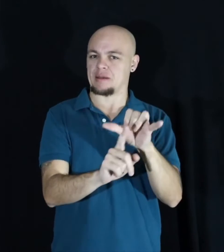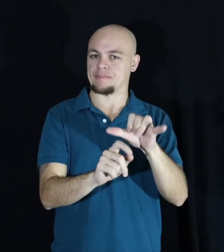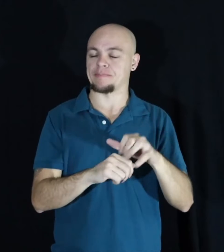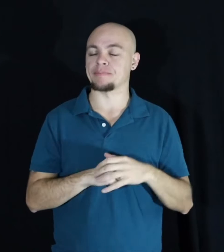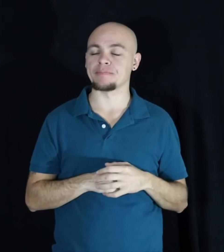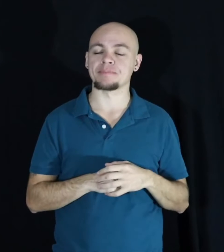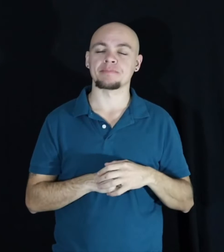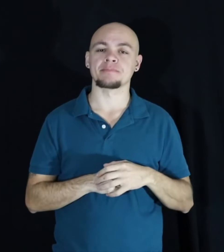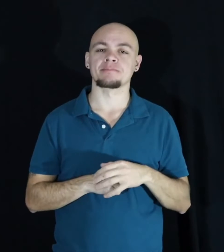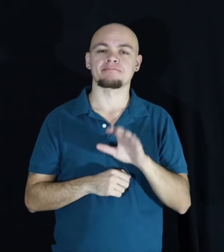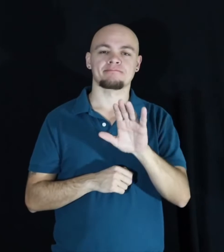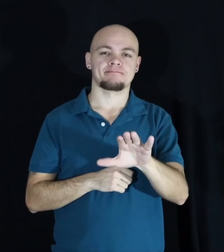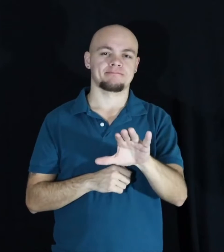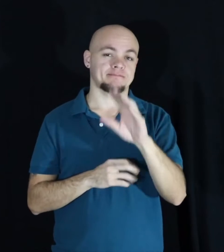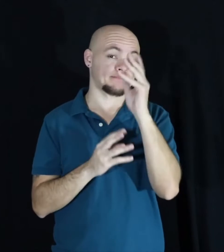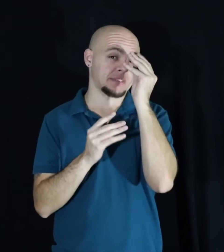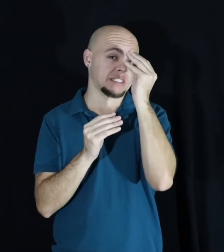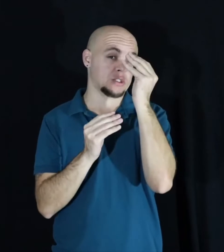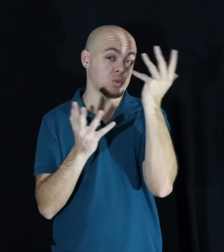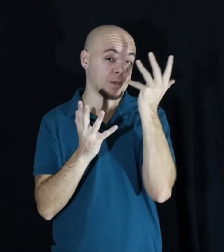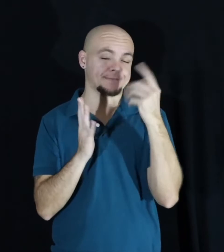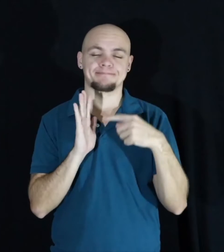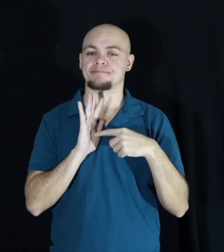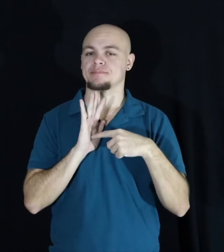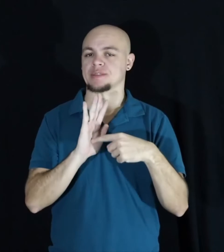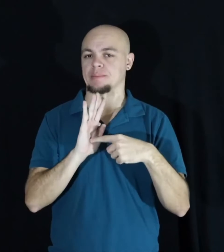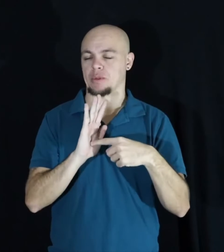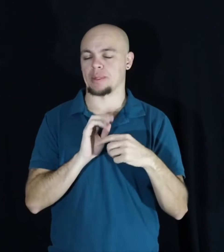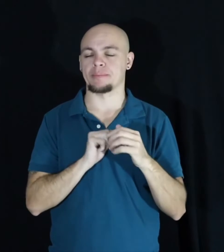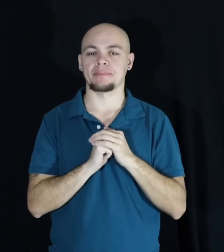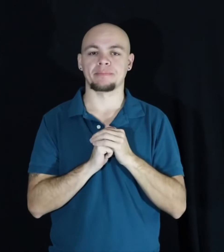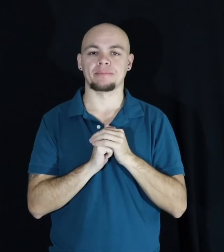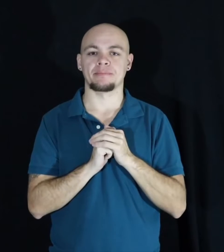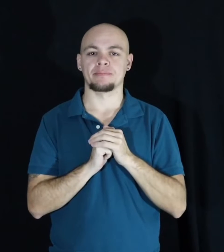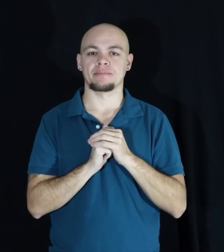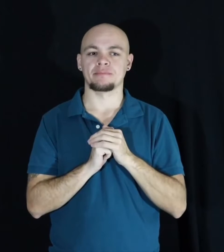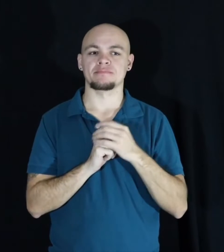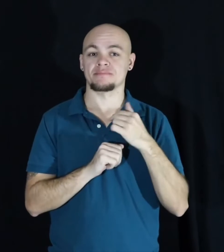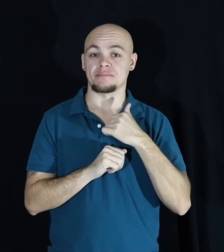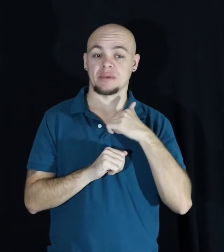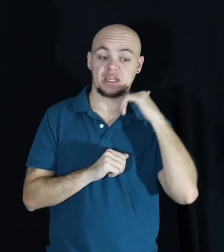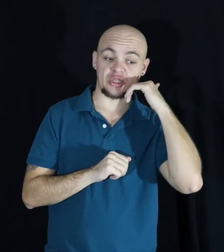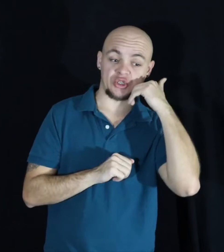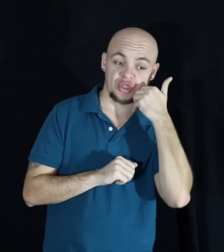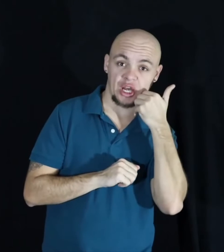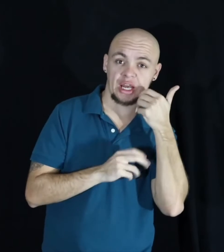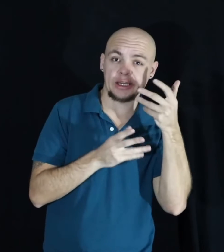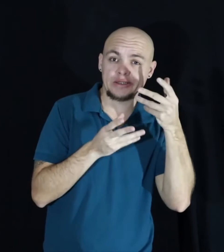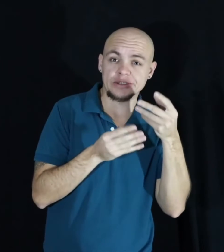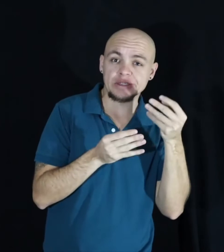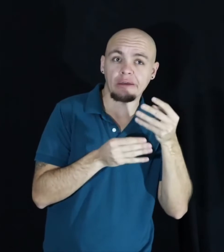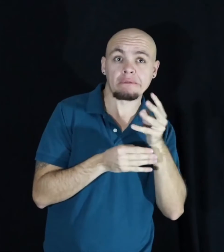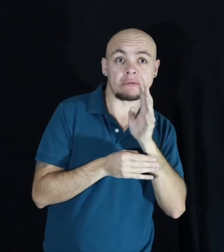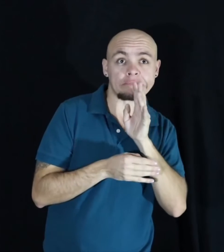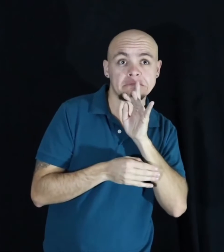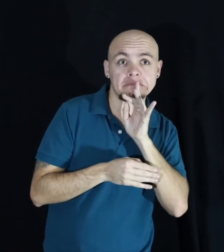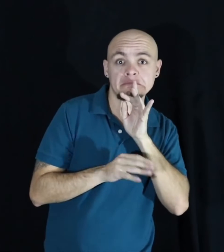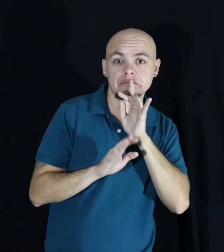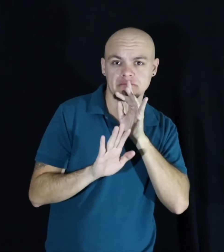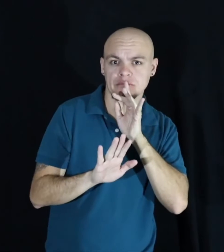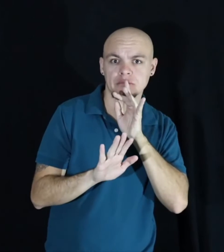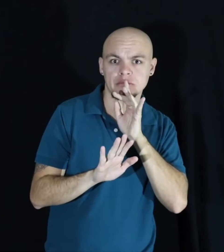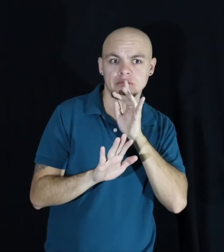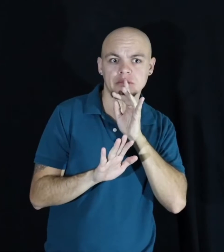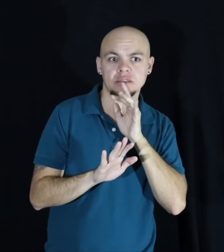I invite you to consider this example. I mentioned that I was shy and soft-spoken, so I worked very hard at being able